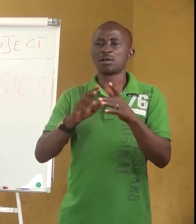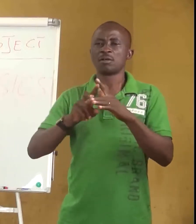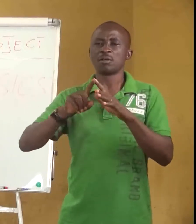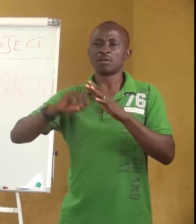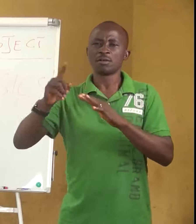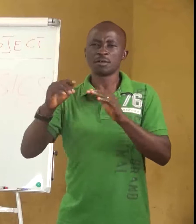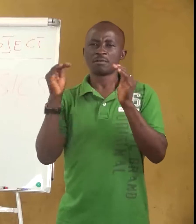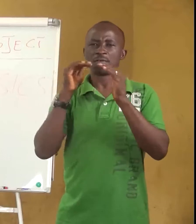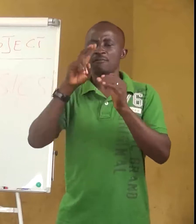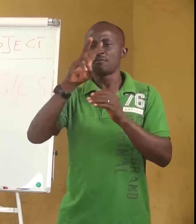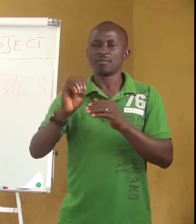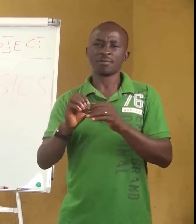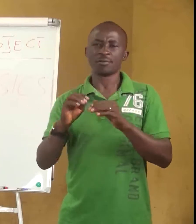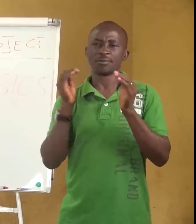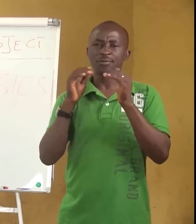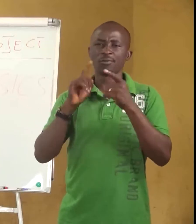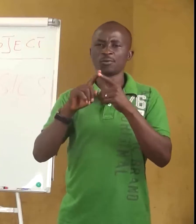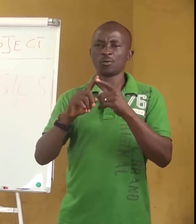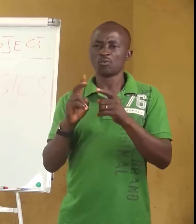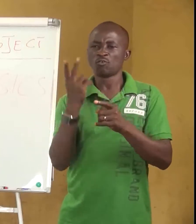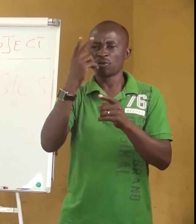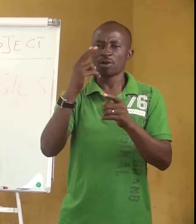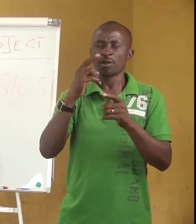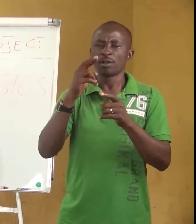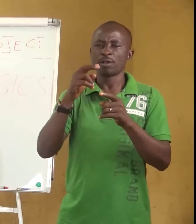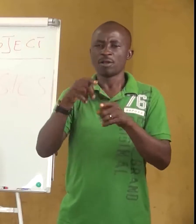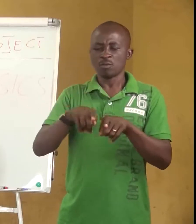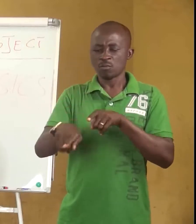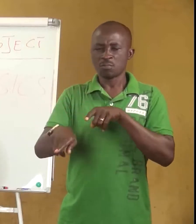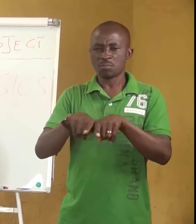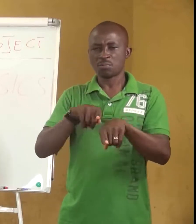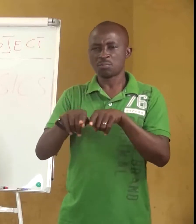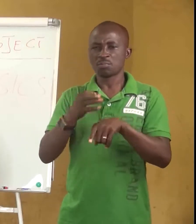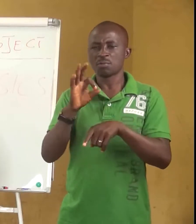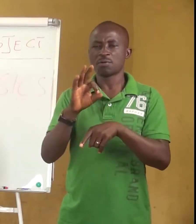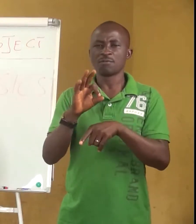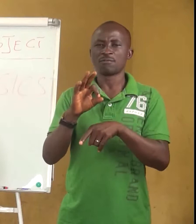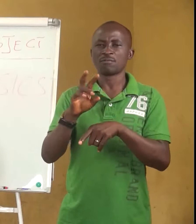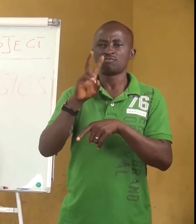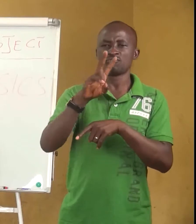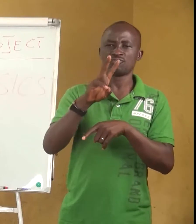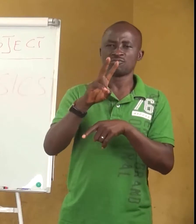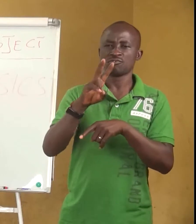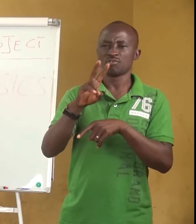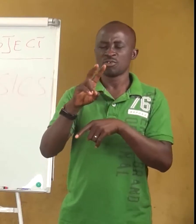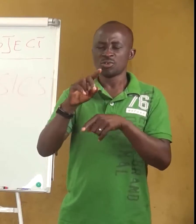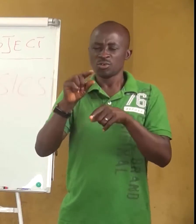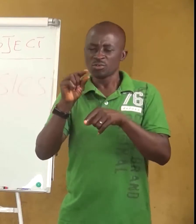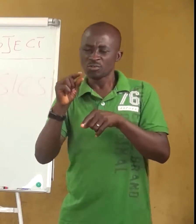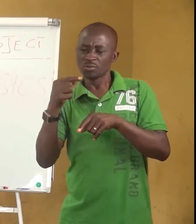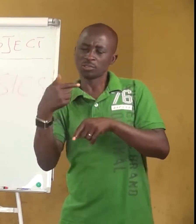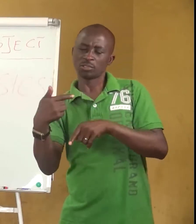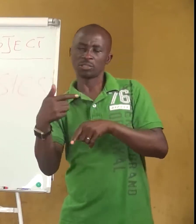to square root of 2 small g